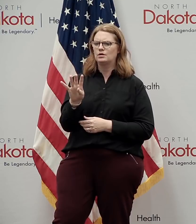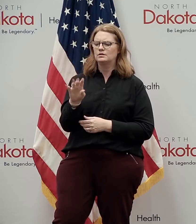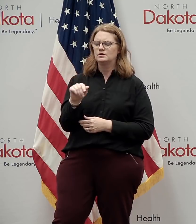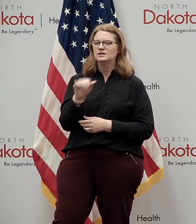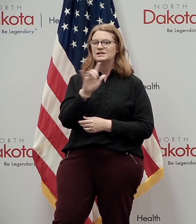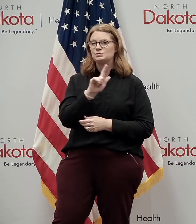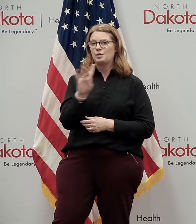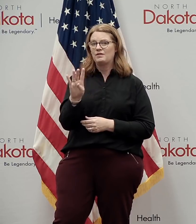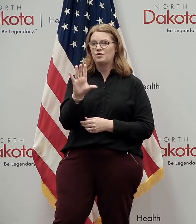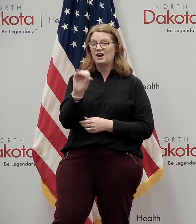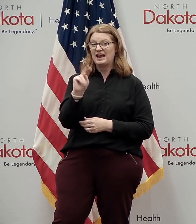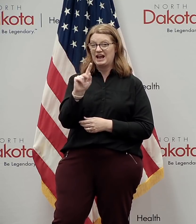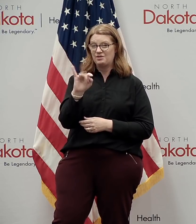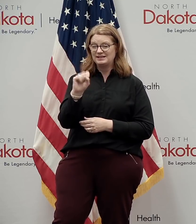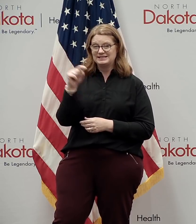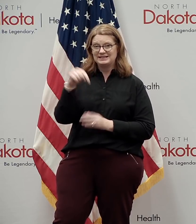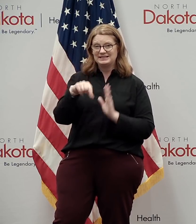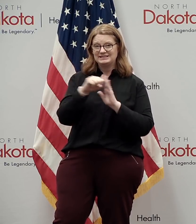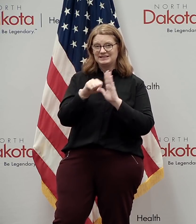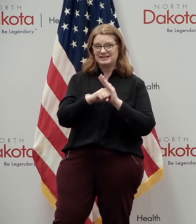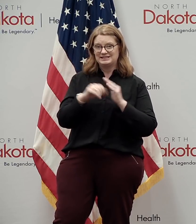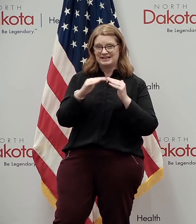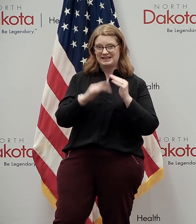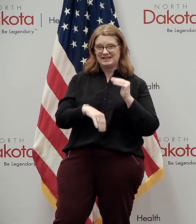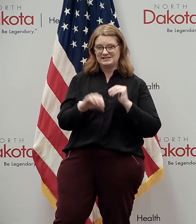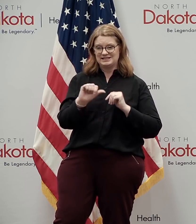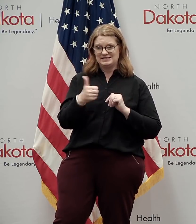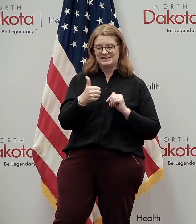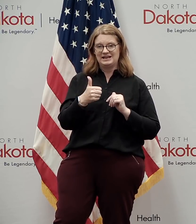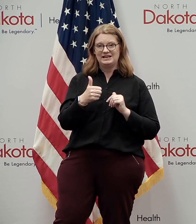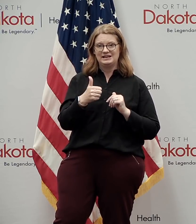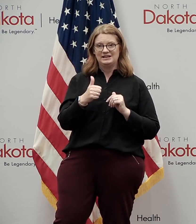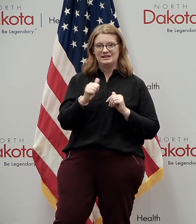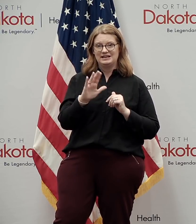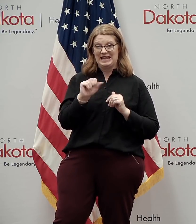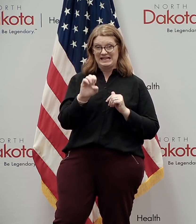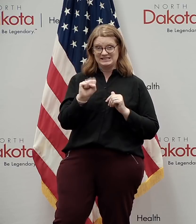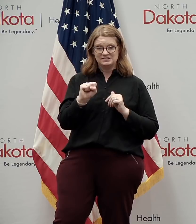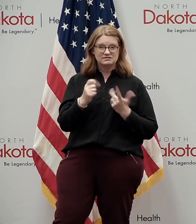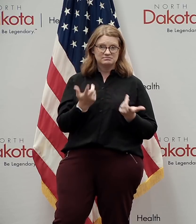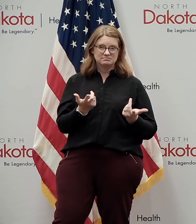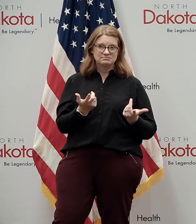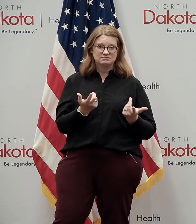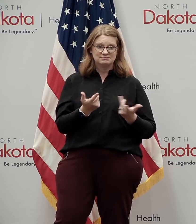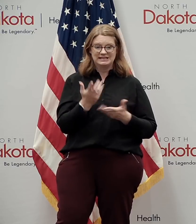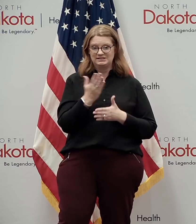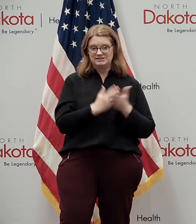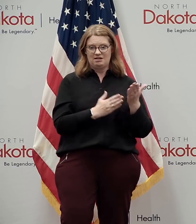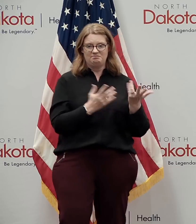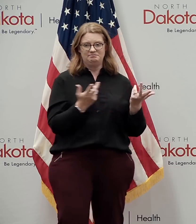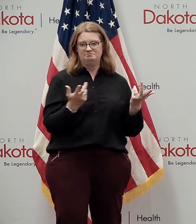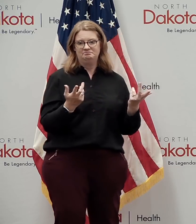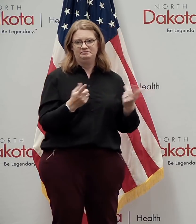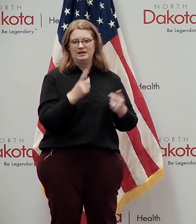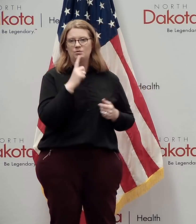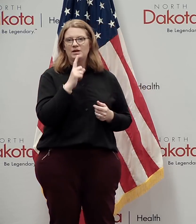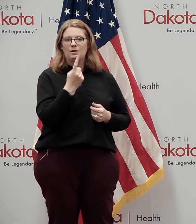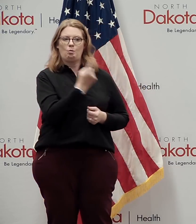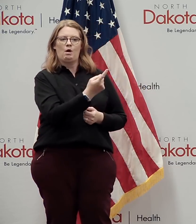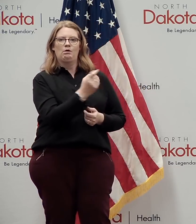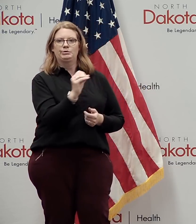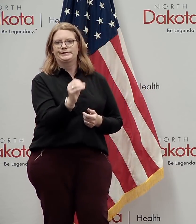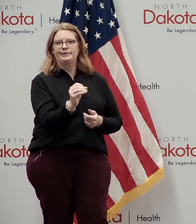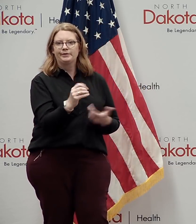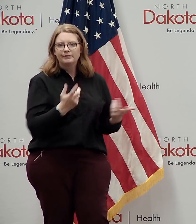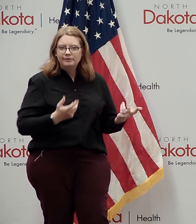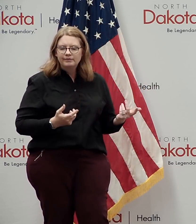have 24 counties in the state that have less than 10 active cases. You saw in there, and some of those are 1 or 0